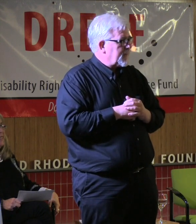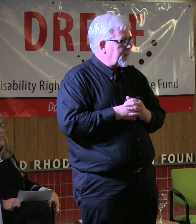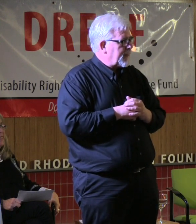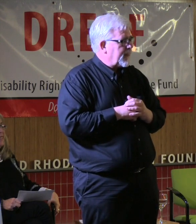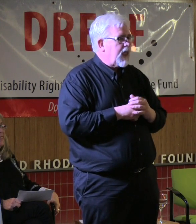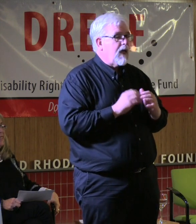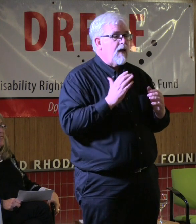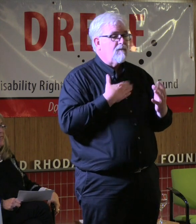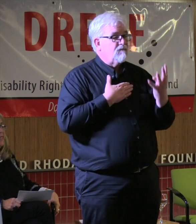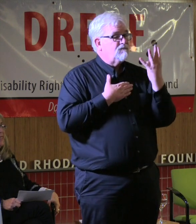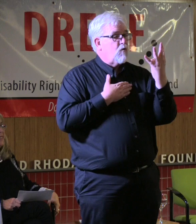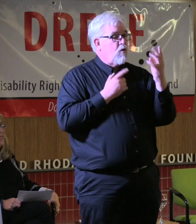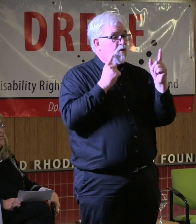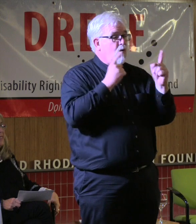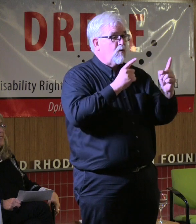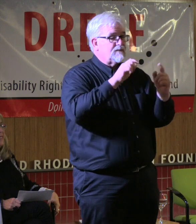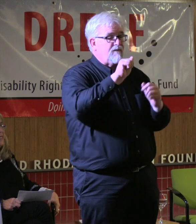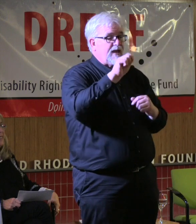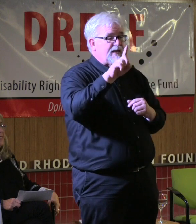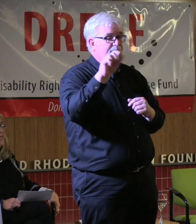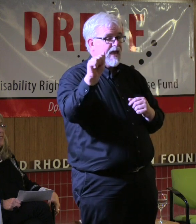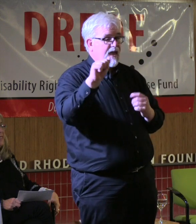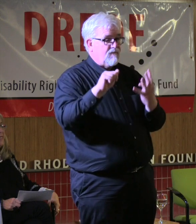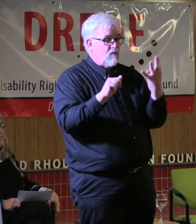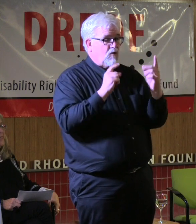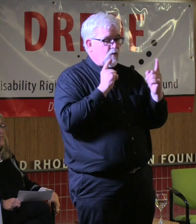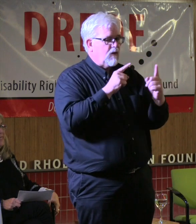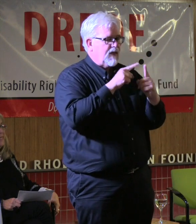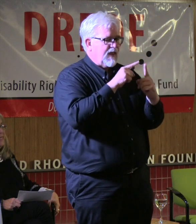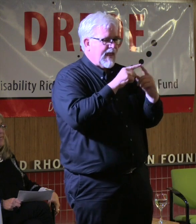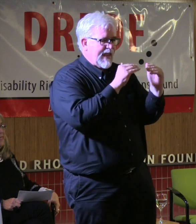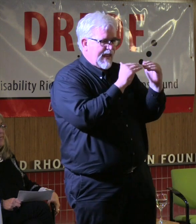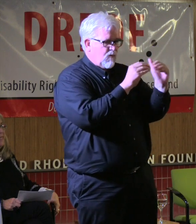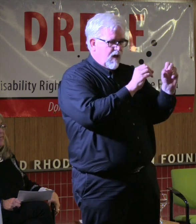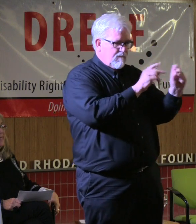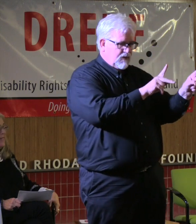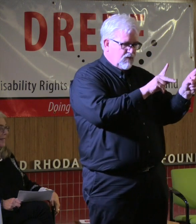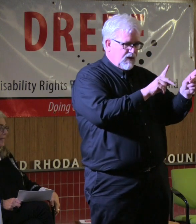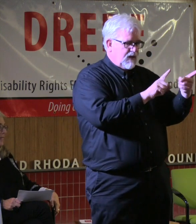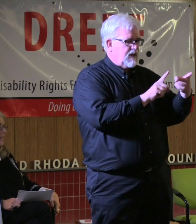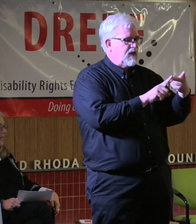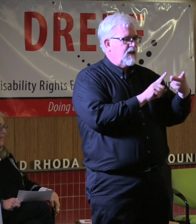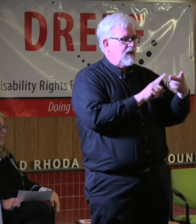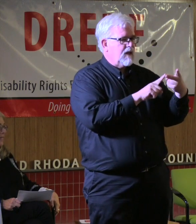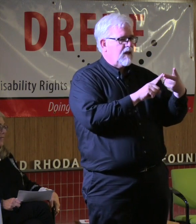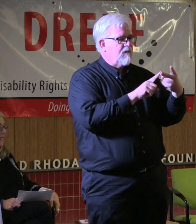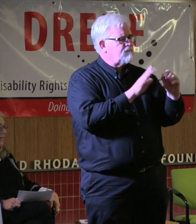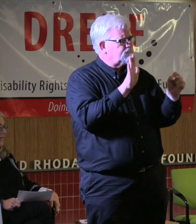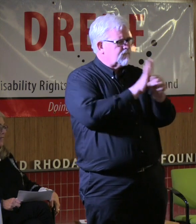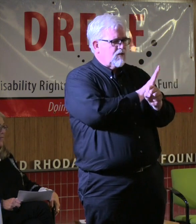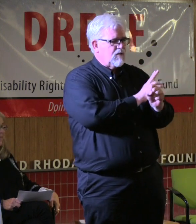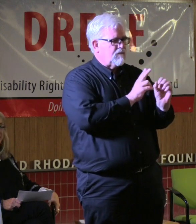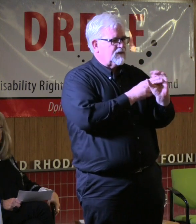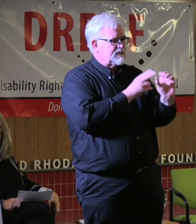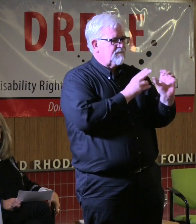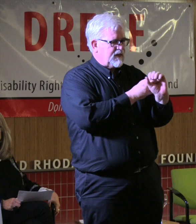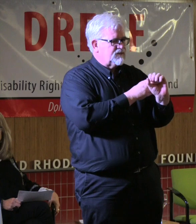4 goals of the ADA: equal opportunity, full